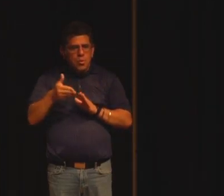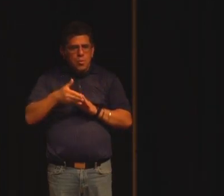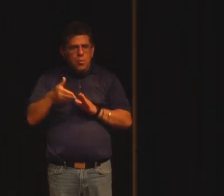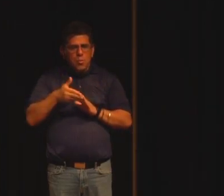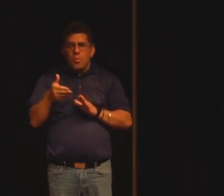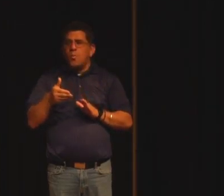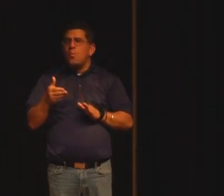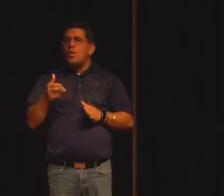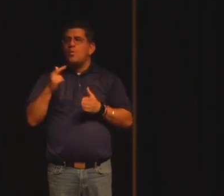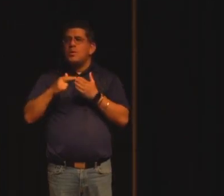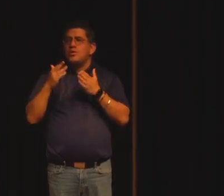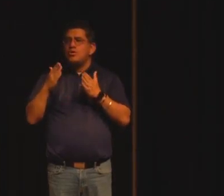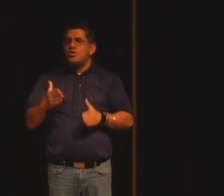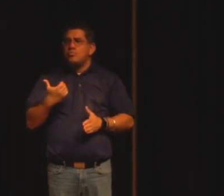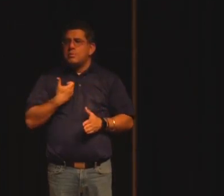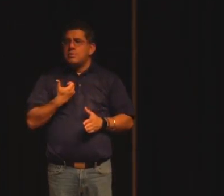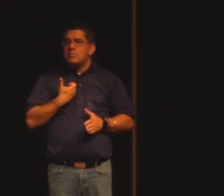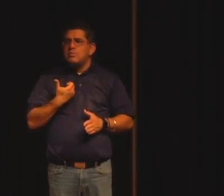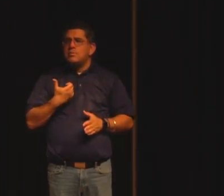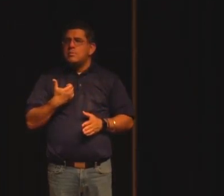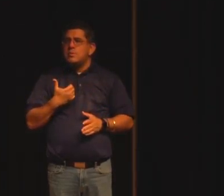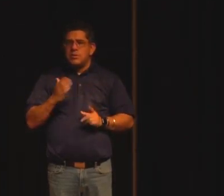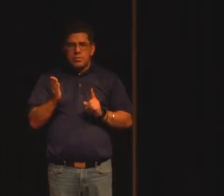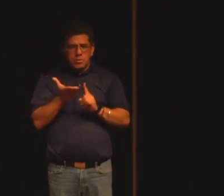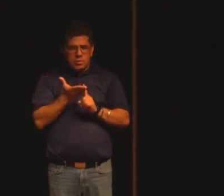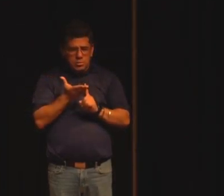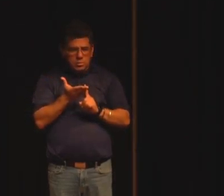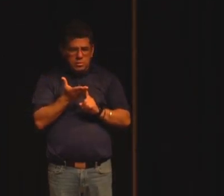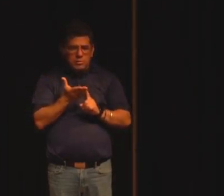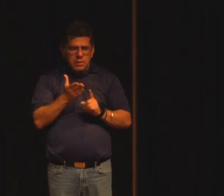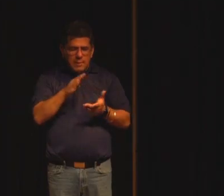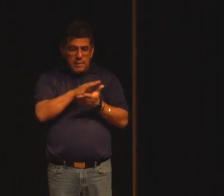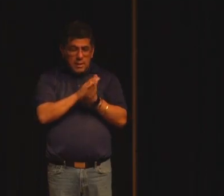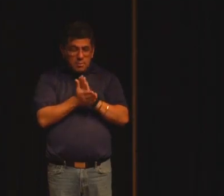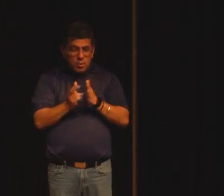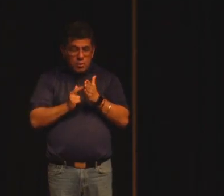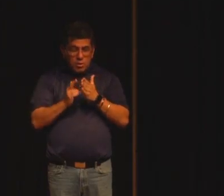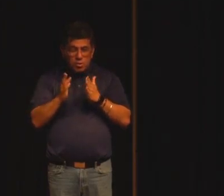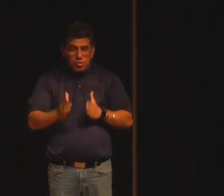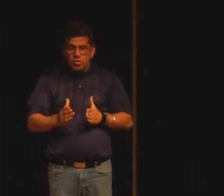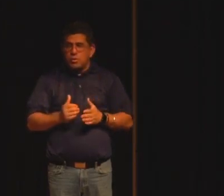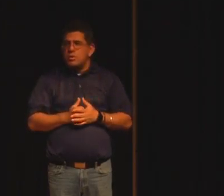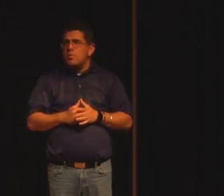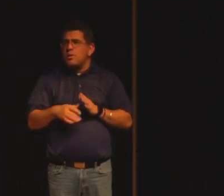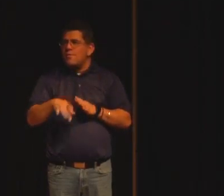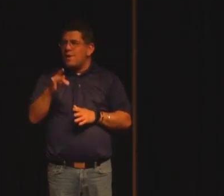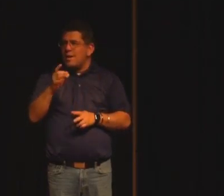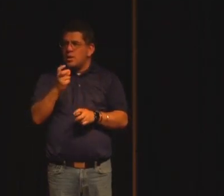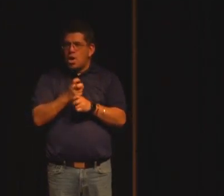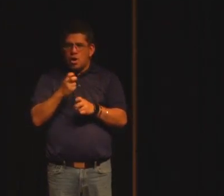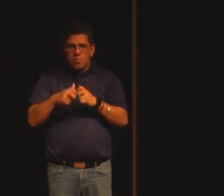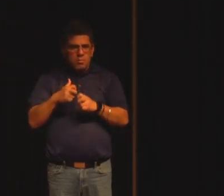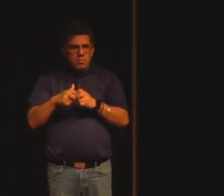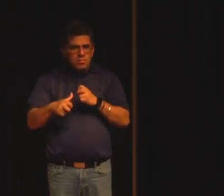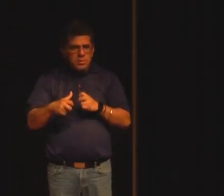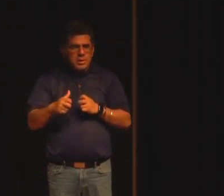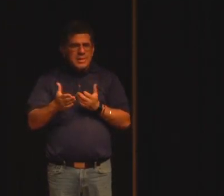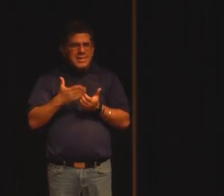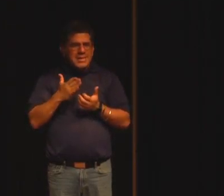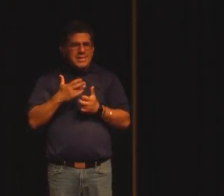As a researcher, and I'm trying to talk you into becoming researchers, as a researcher, you want to find the hard problems. The